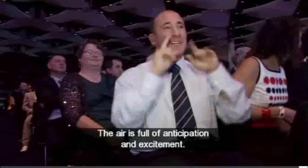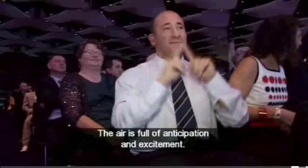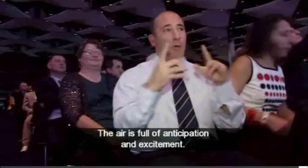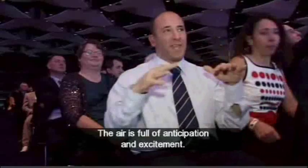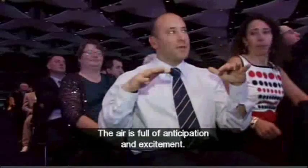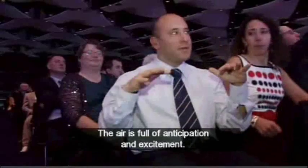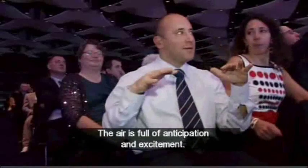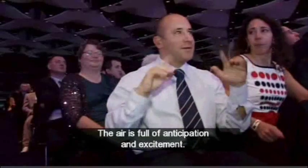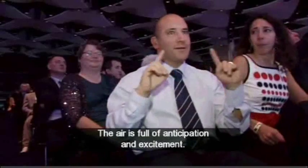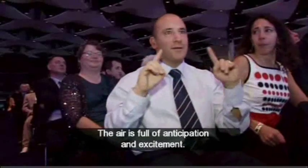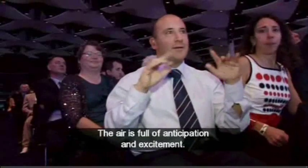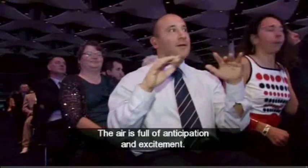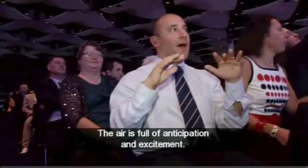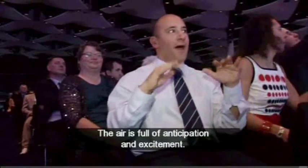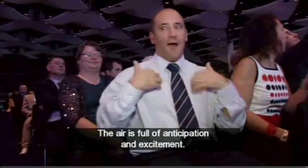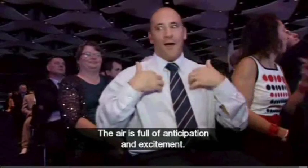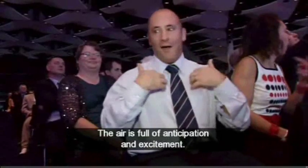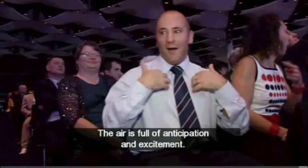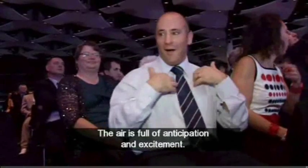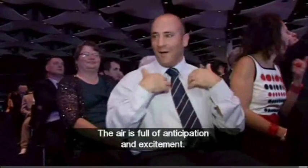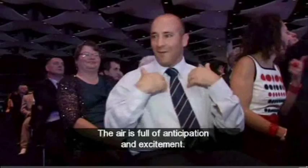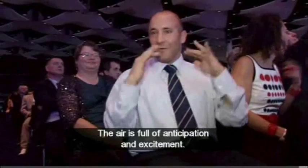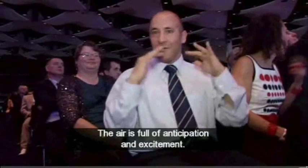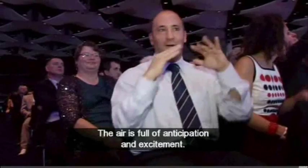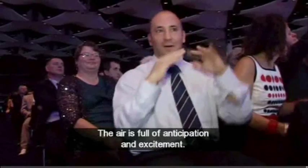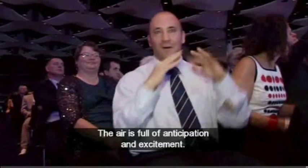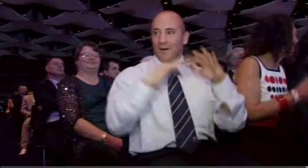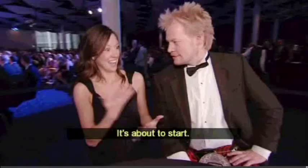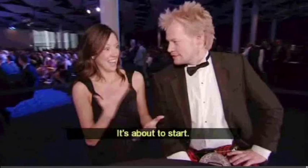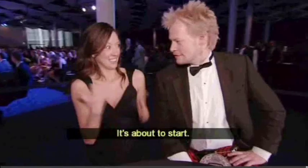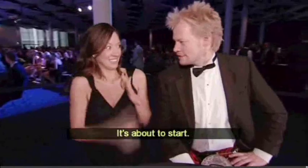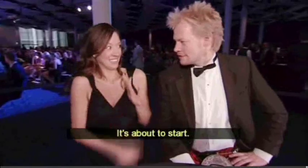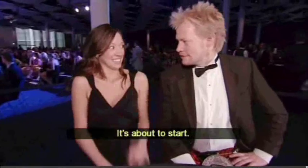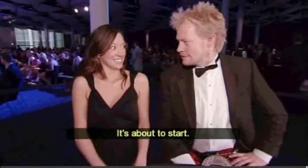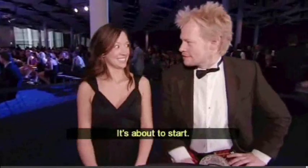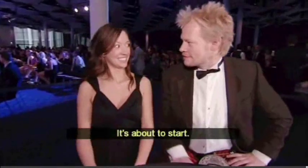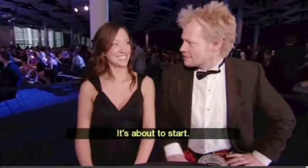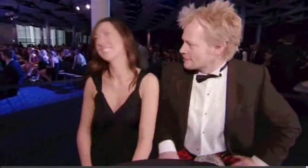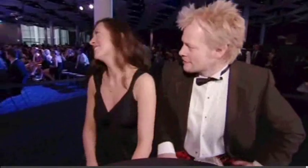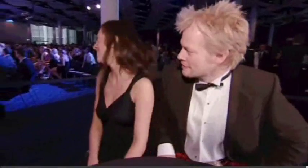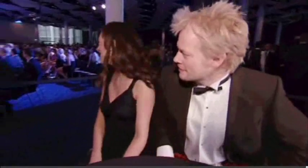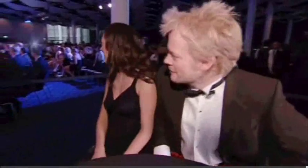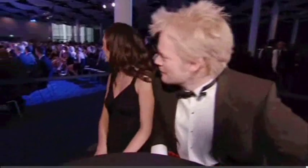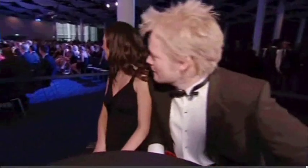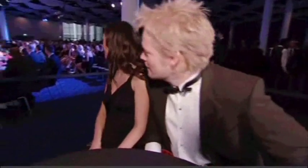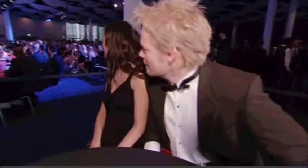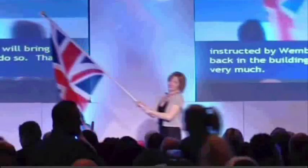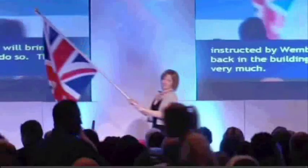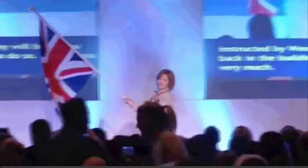The air's full of anticipation and excitement. It's about to start.